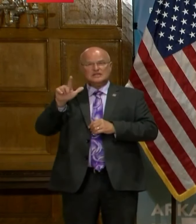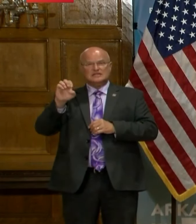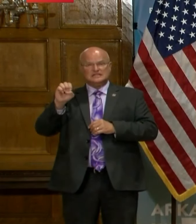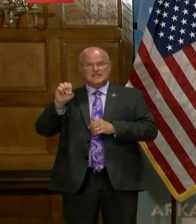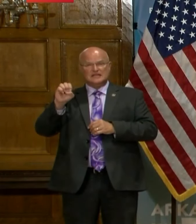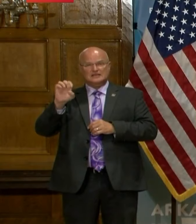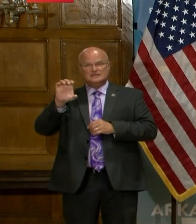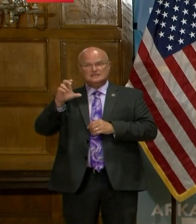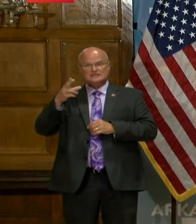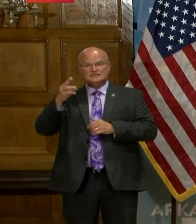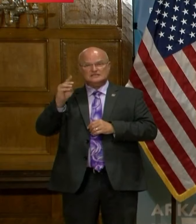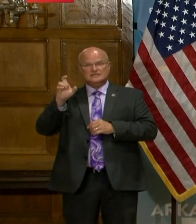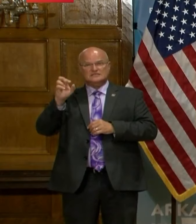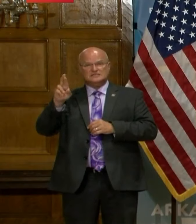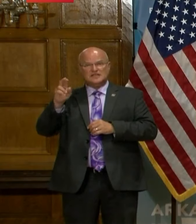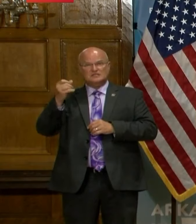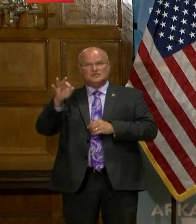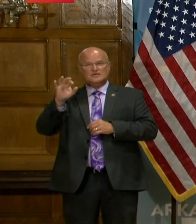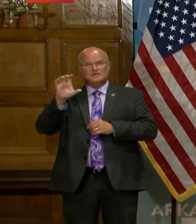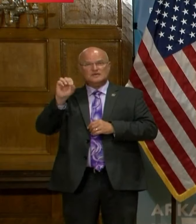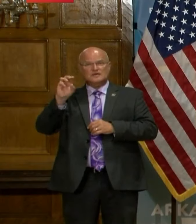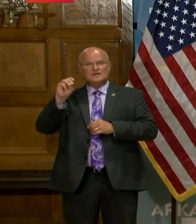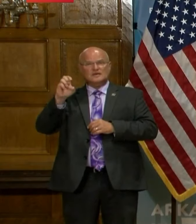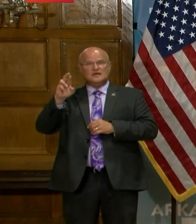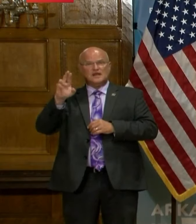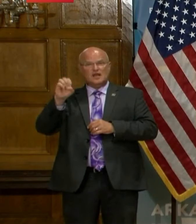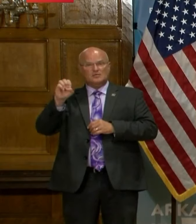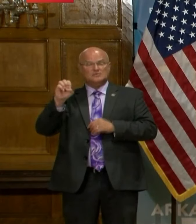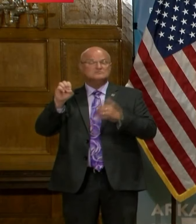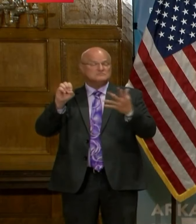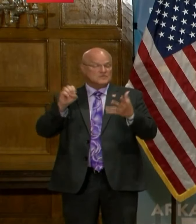Commerce. And if we need to change our